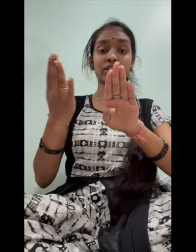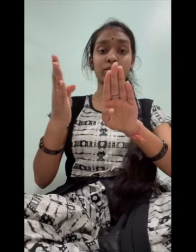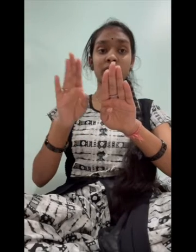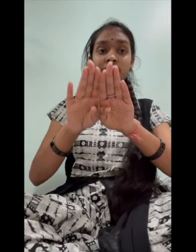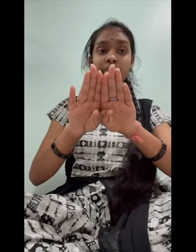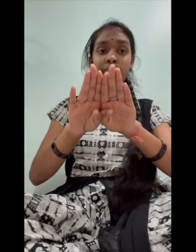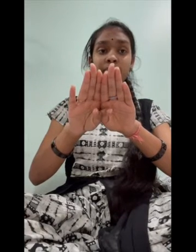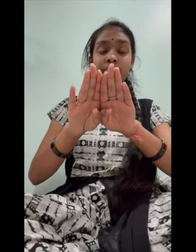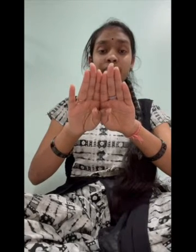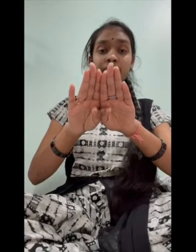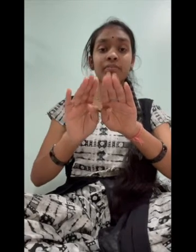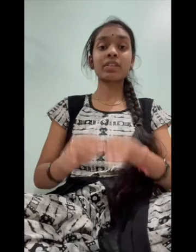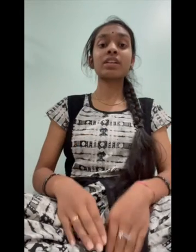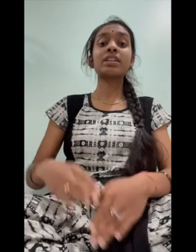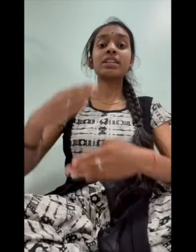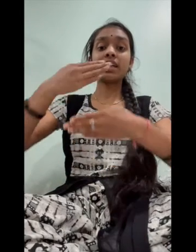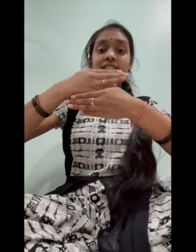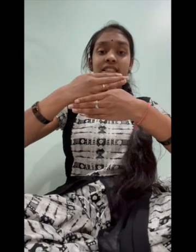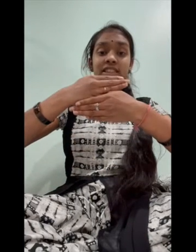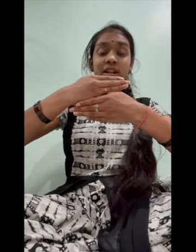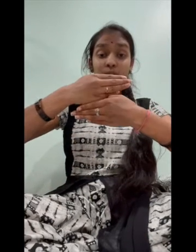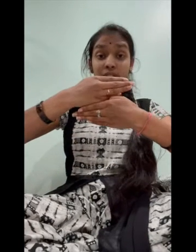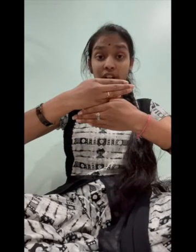door. This is a window.